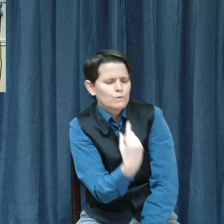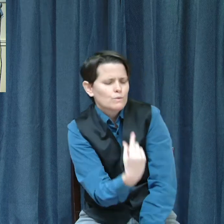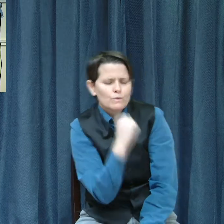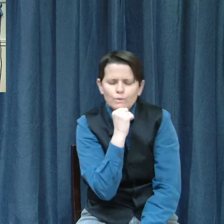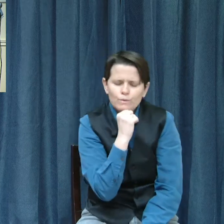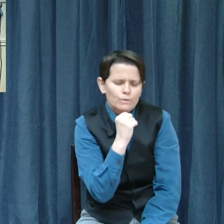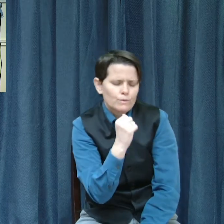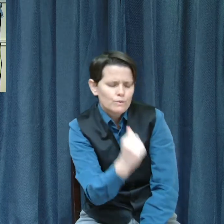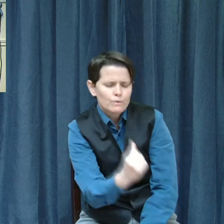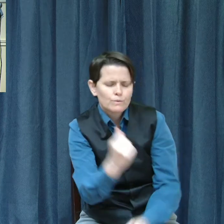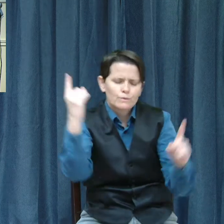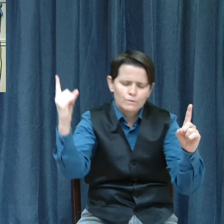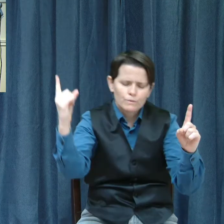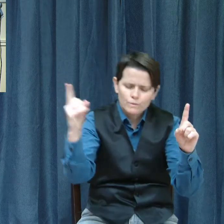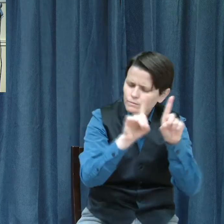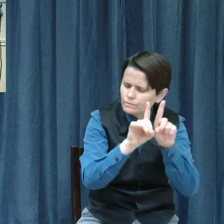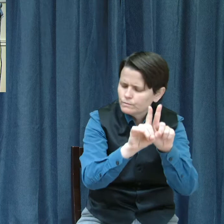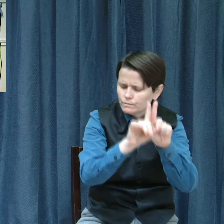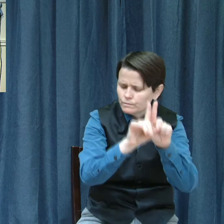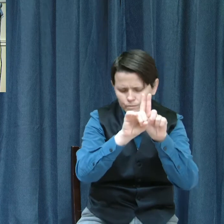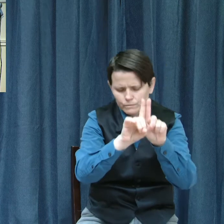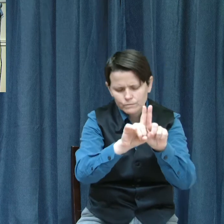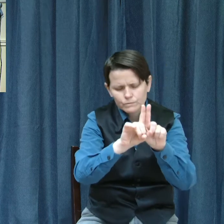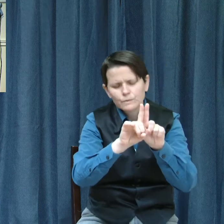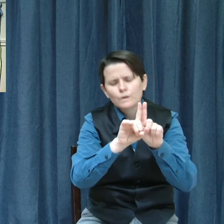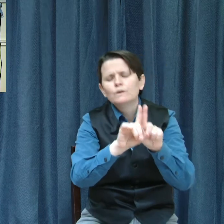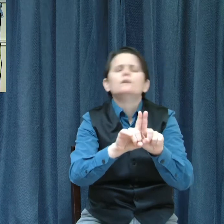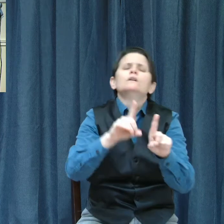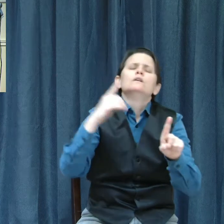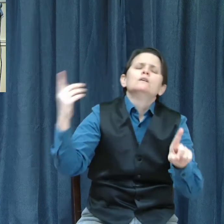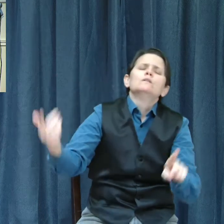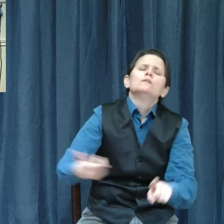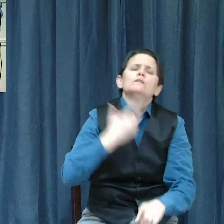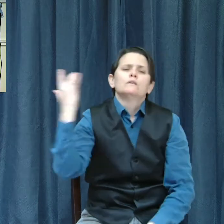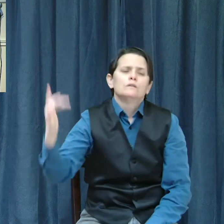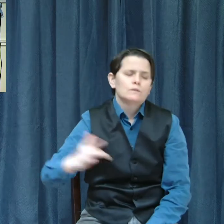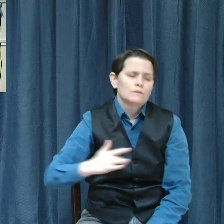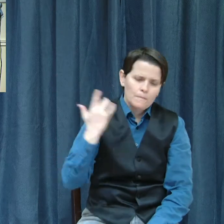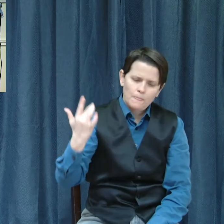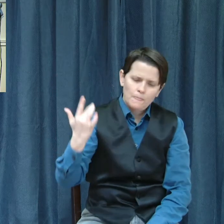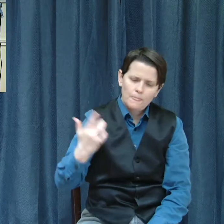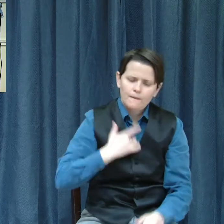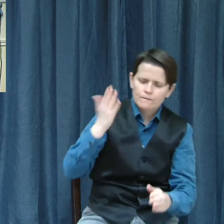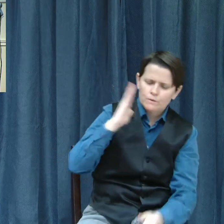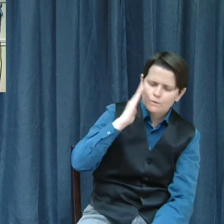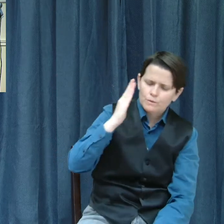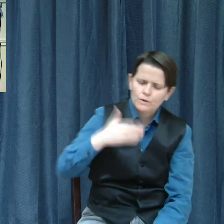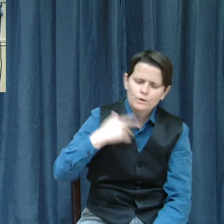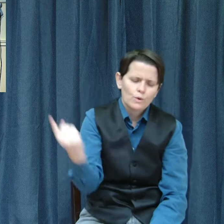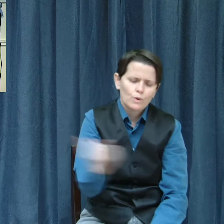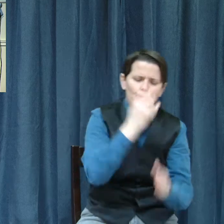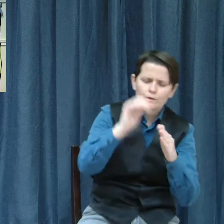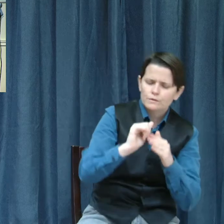alone. I will be there, I'll be the one to guide you.